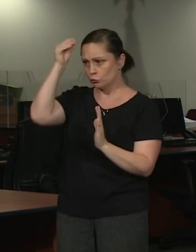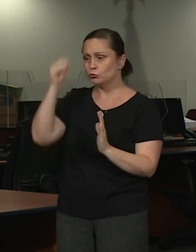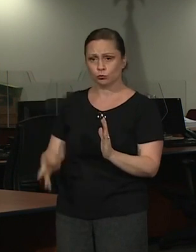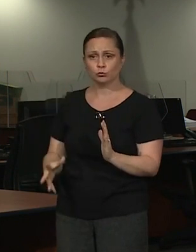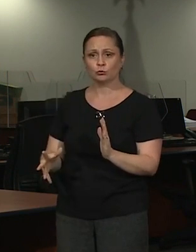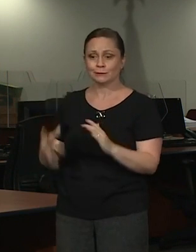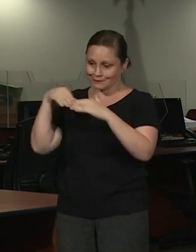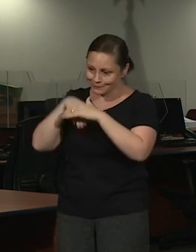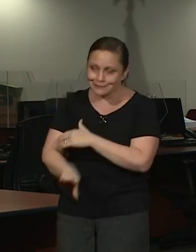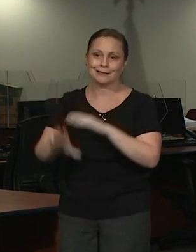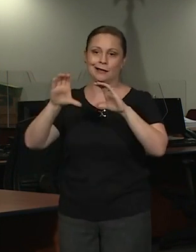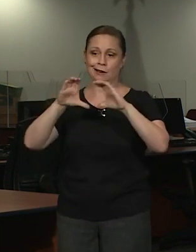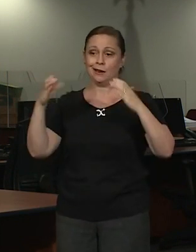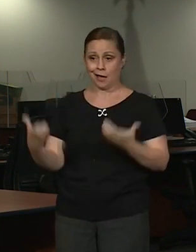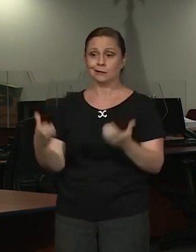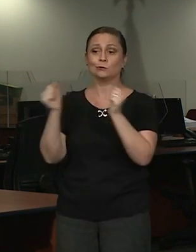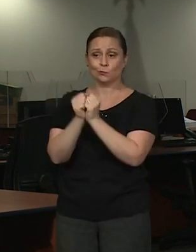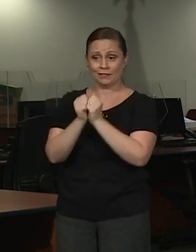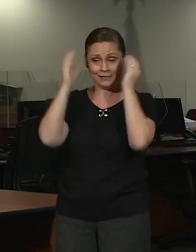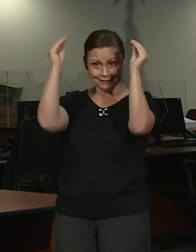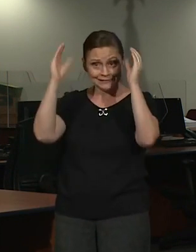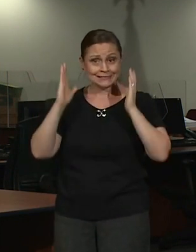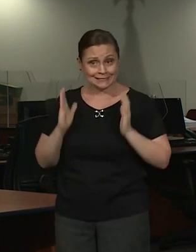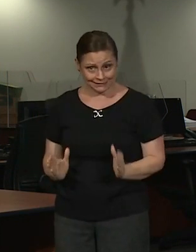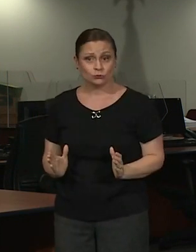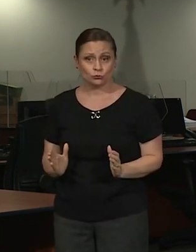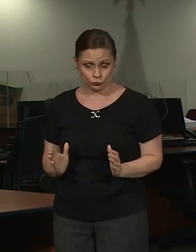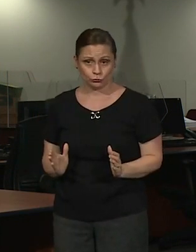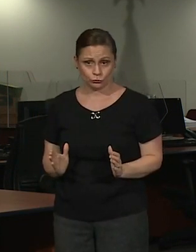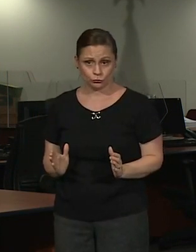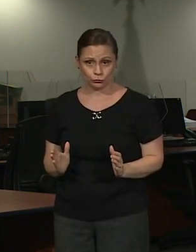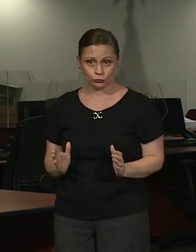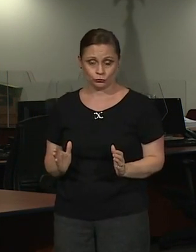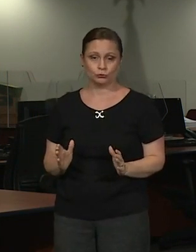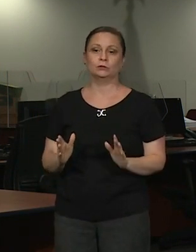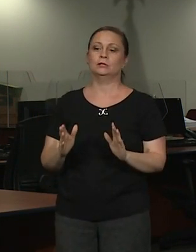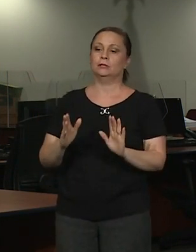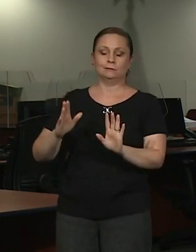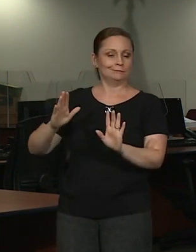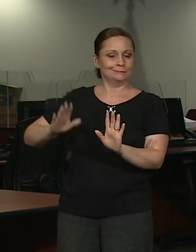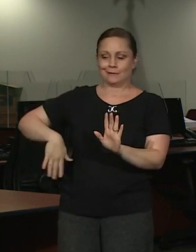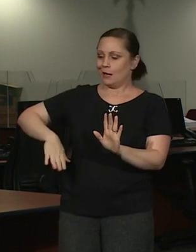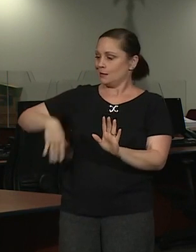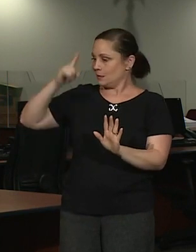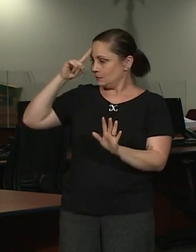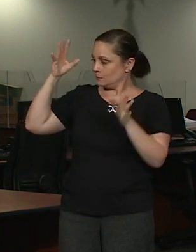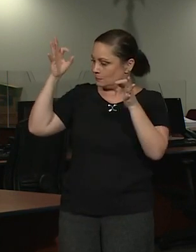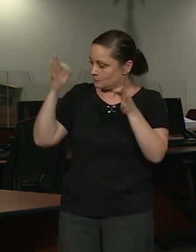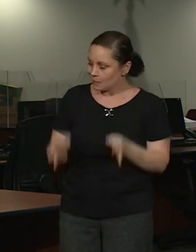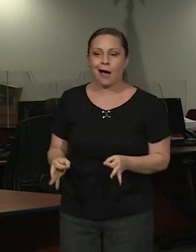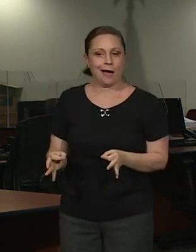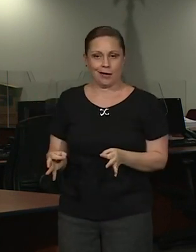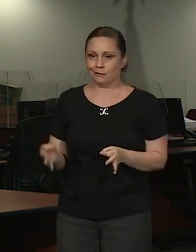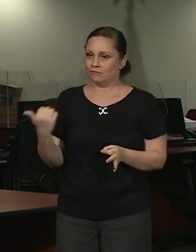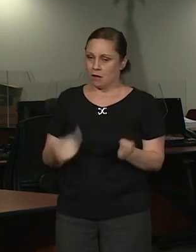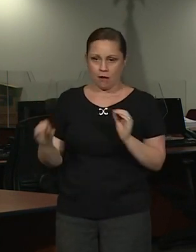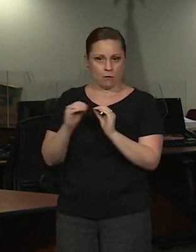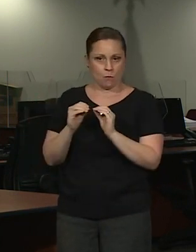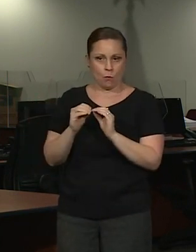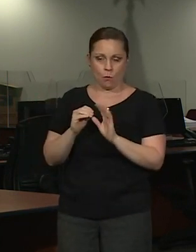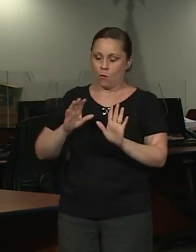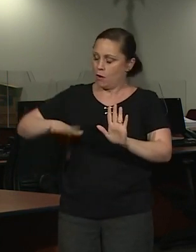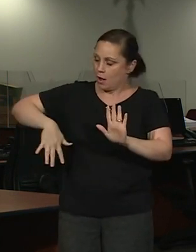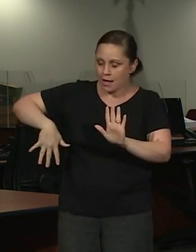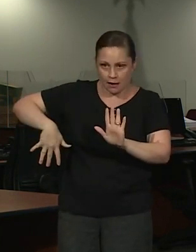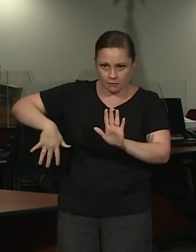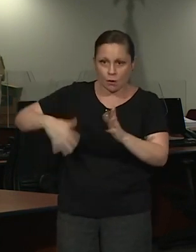fall. It's not now time to make any decision about doing anything else. We want that infection rate to go down, but